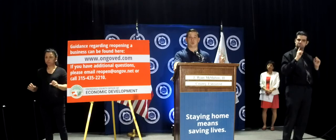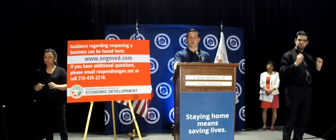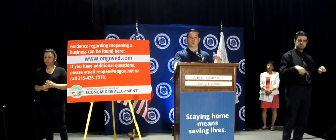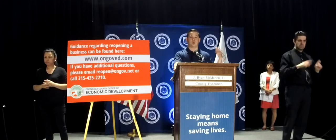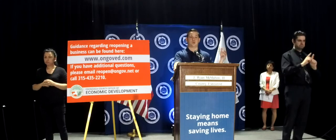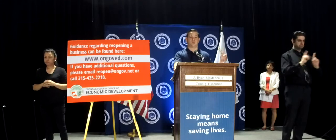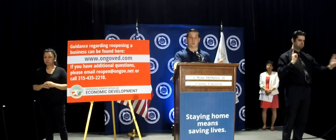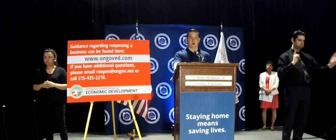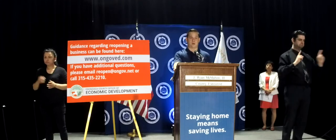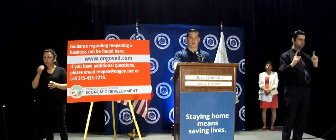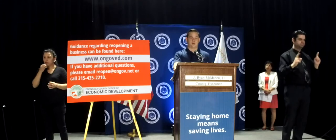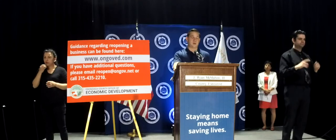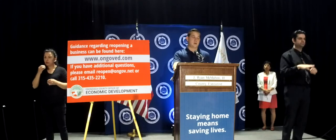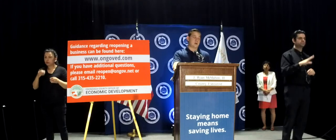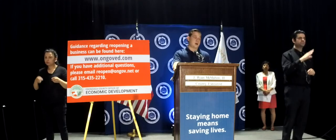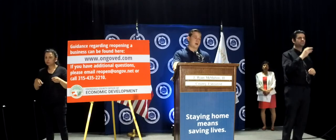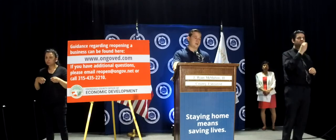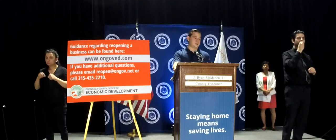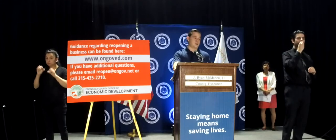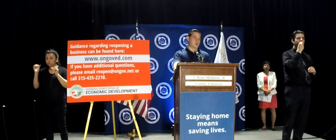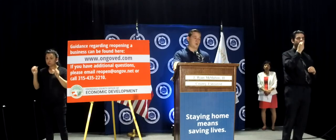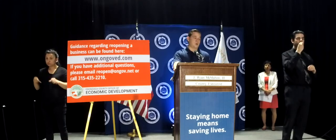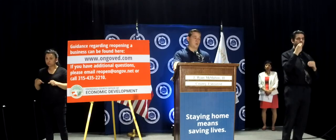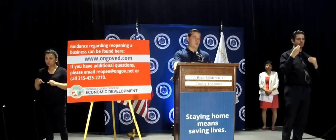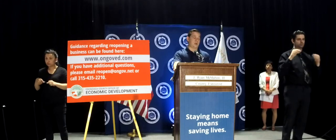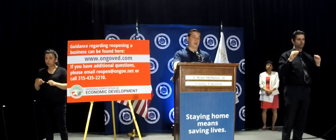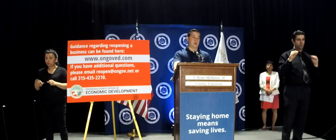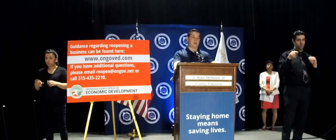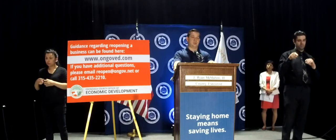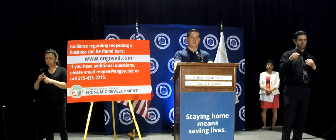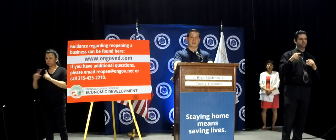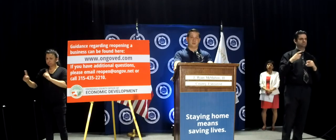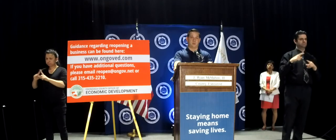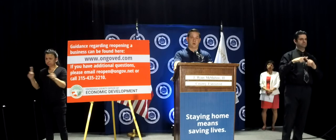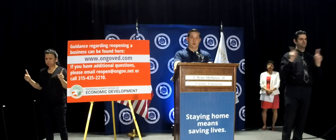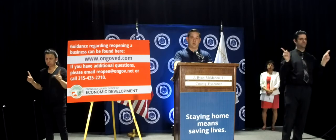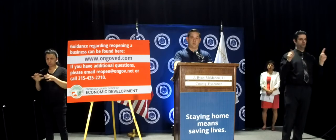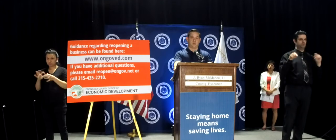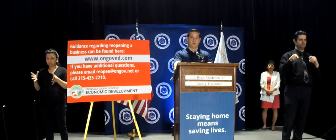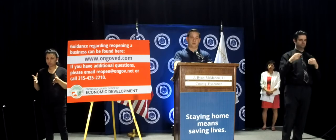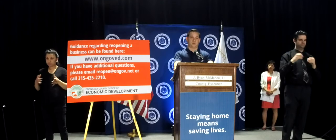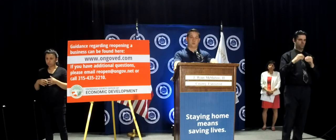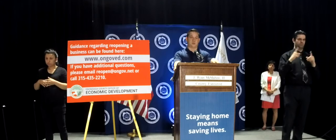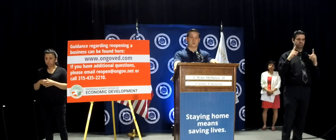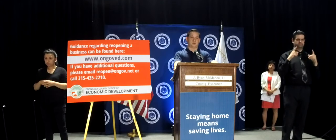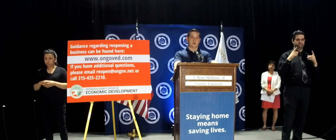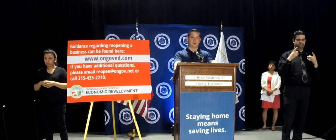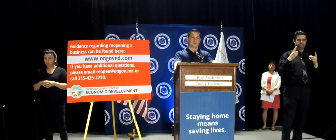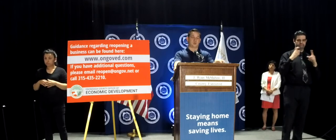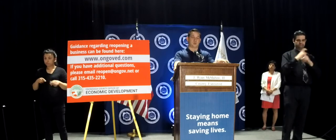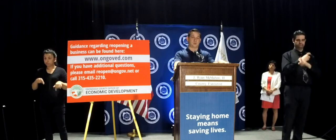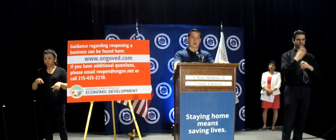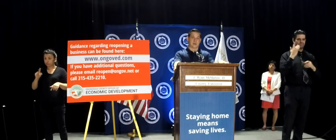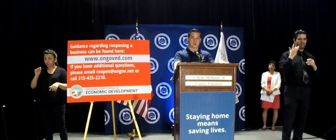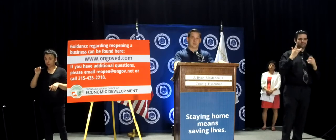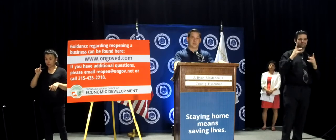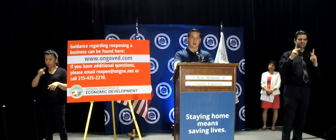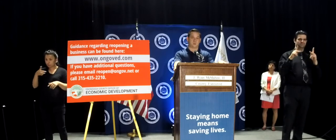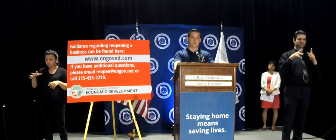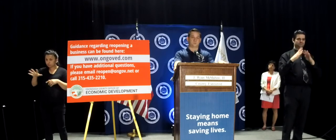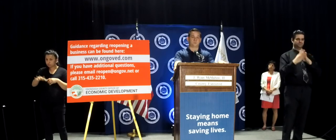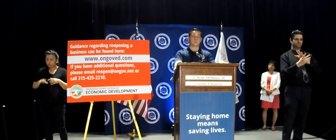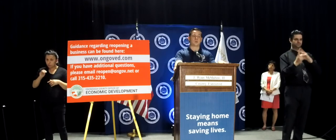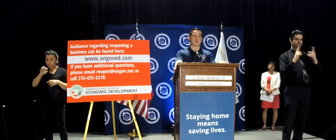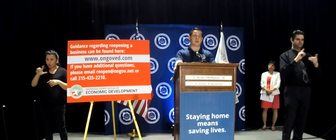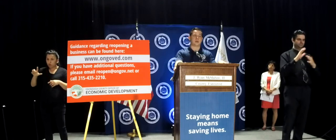grocery store or a supermarket. So we shut down the mall because we were concerned schools got shut